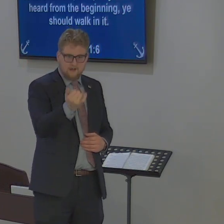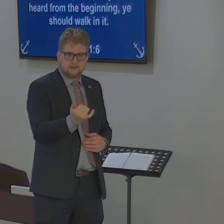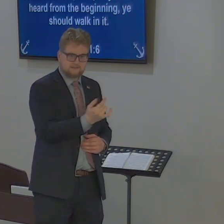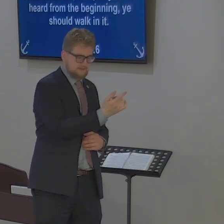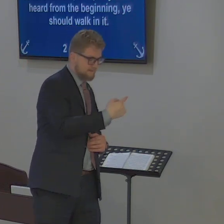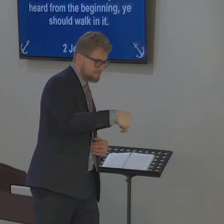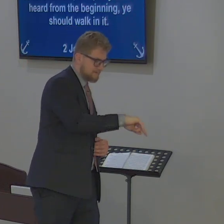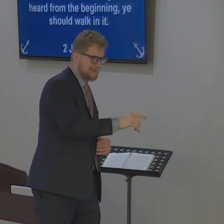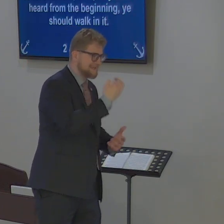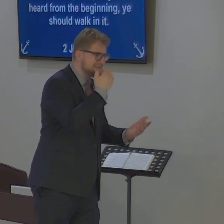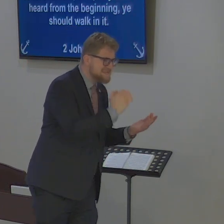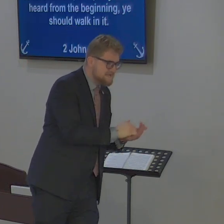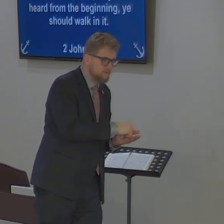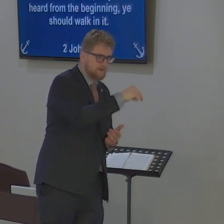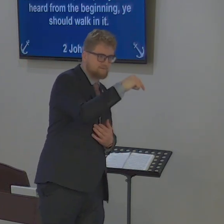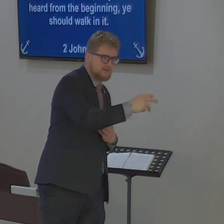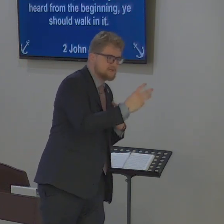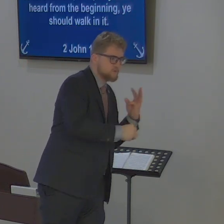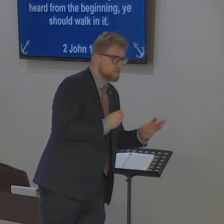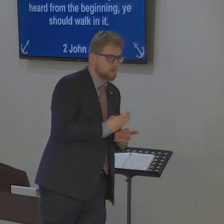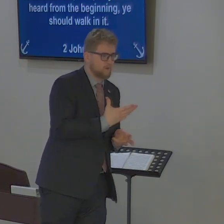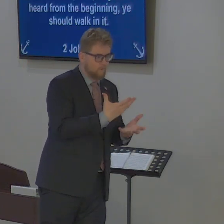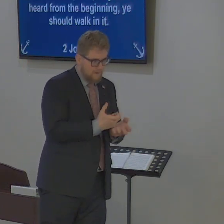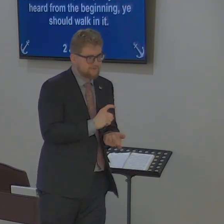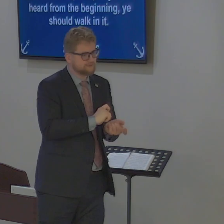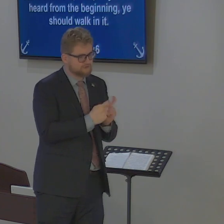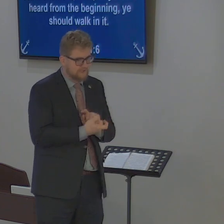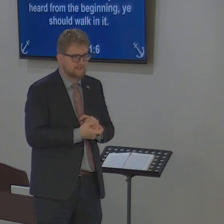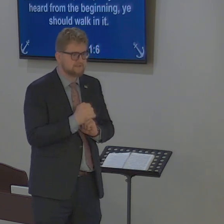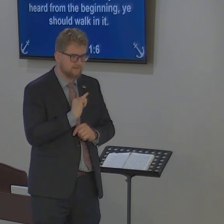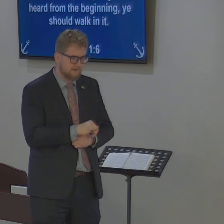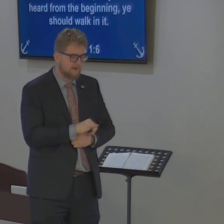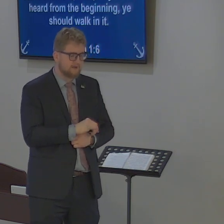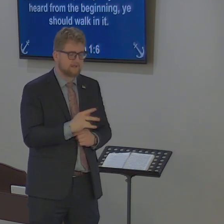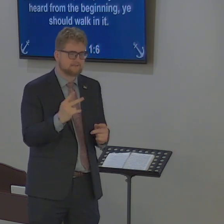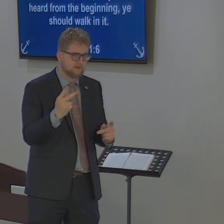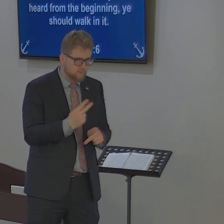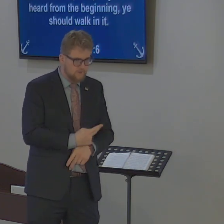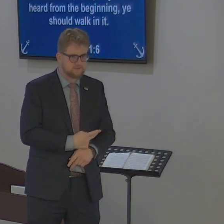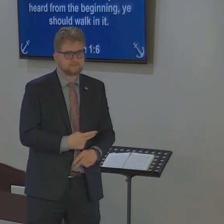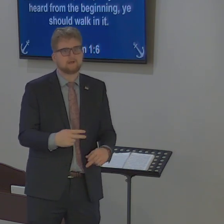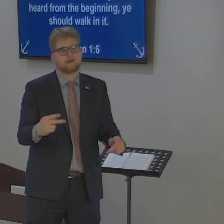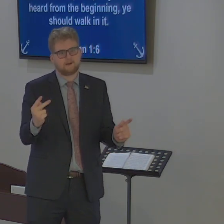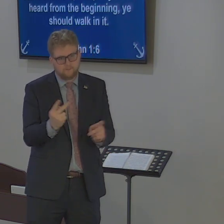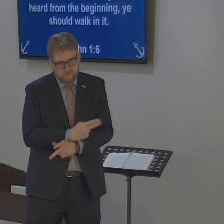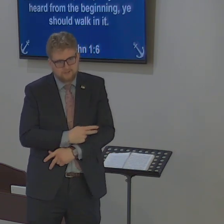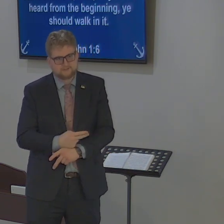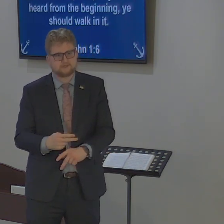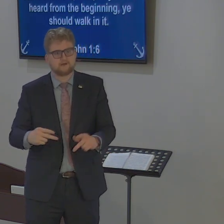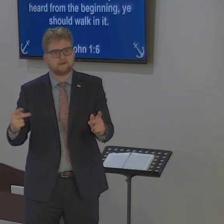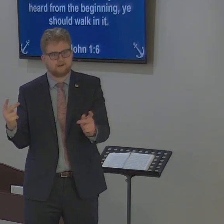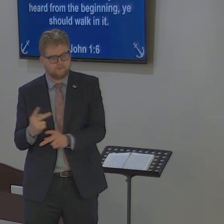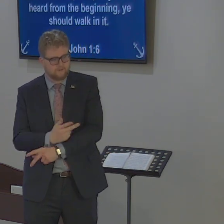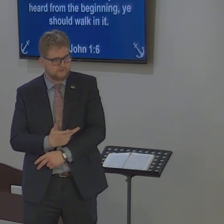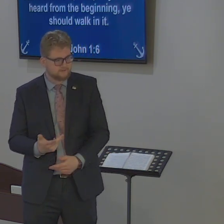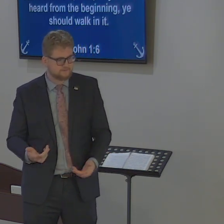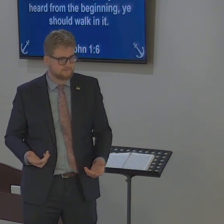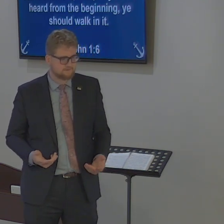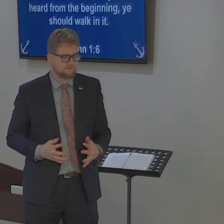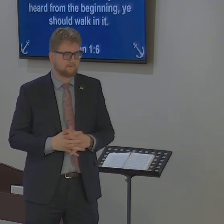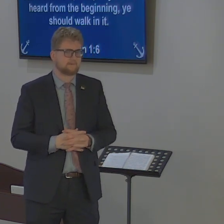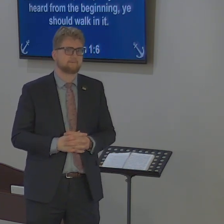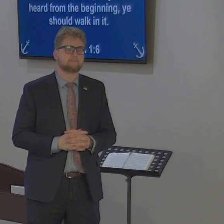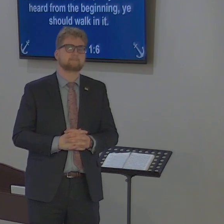the evilness of this world, wants to change that. And it's getting worse and worse and worse and